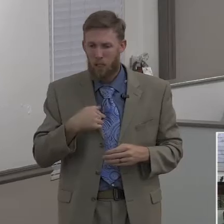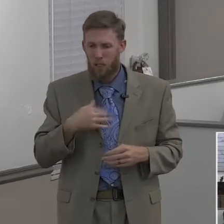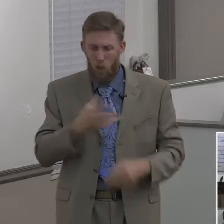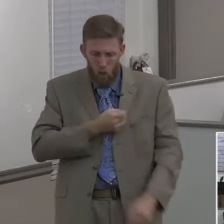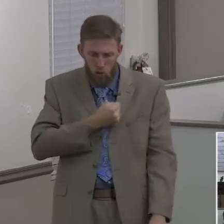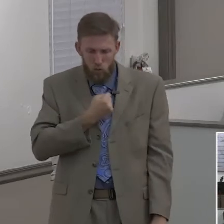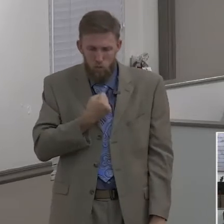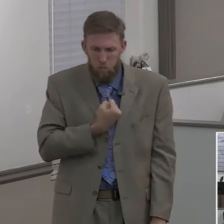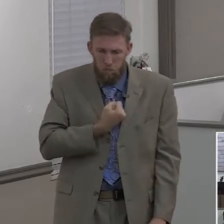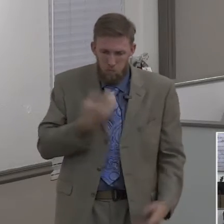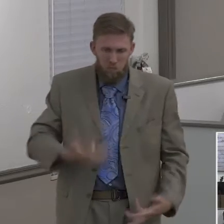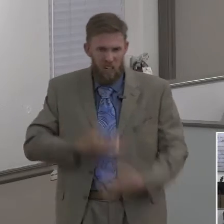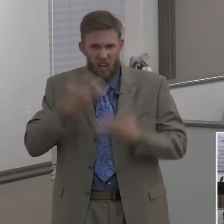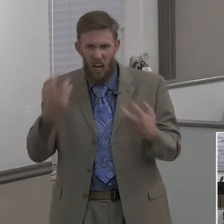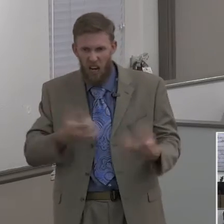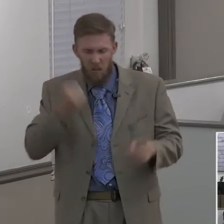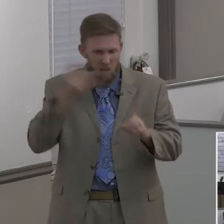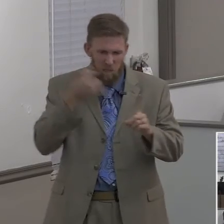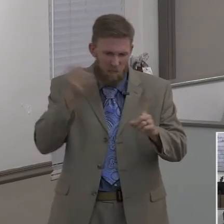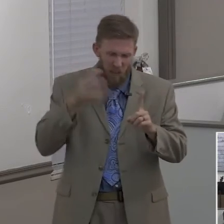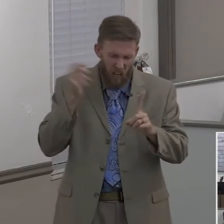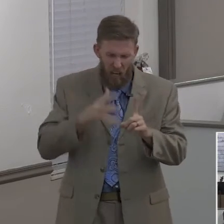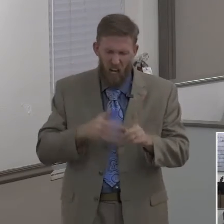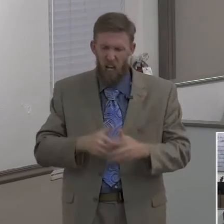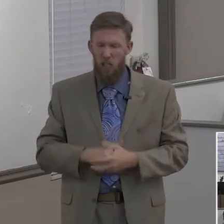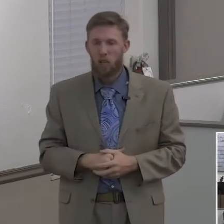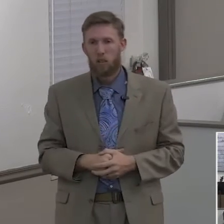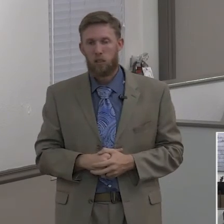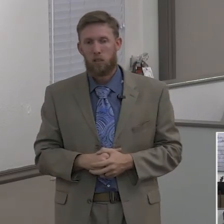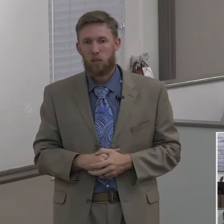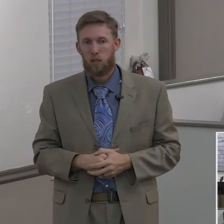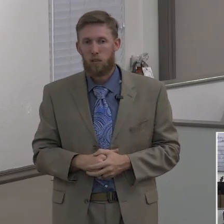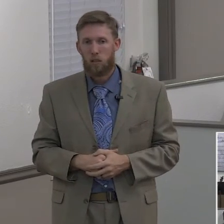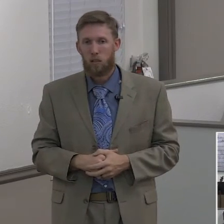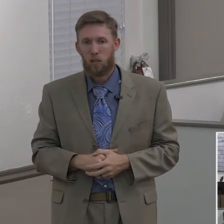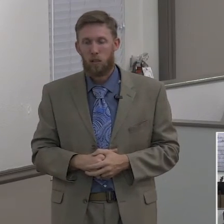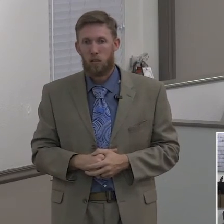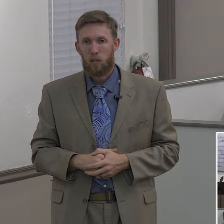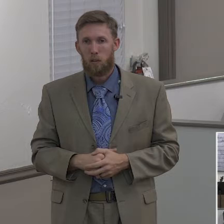getting mad and upset, snort, stomp, yell, scream, rant, rave.